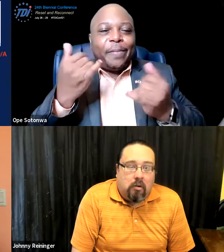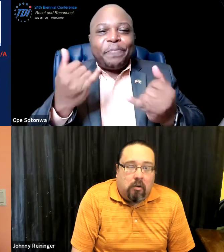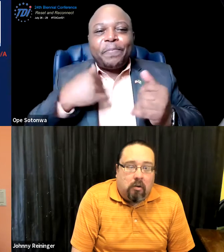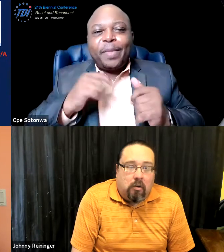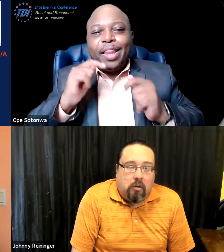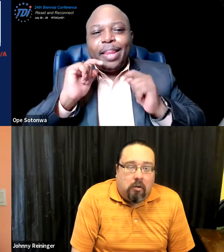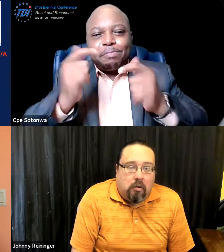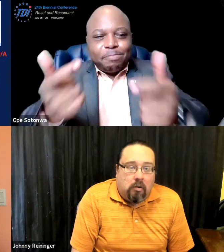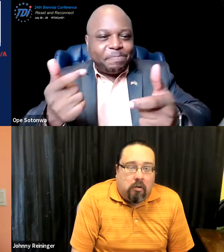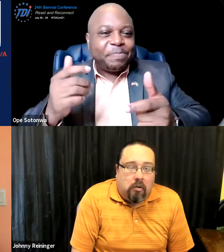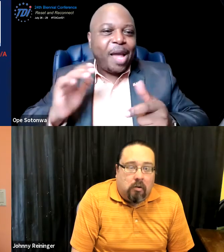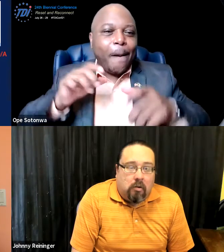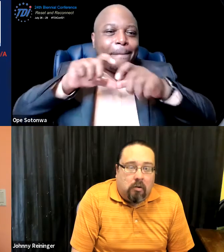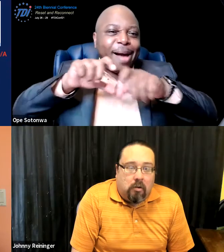chair.